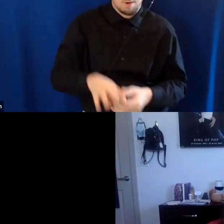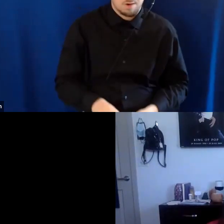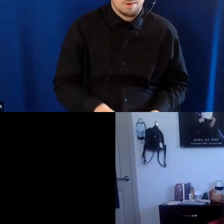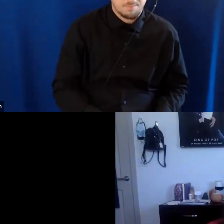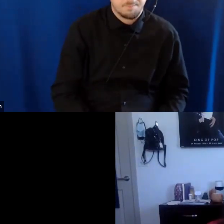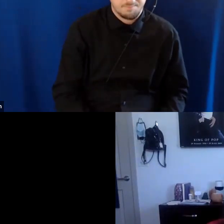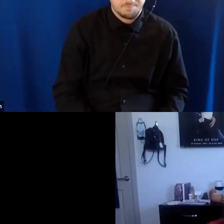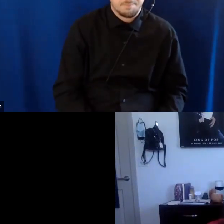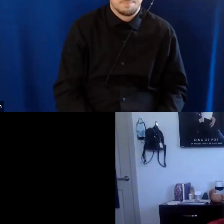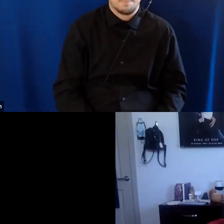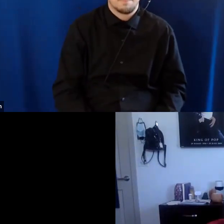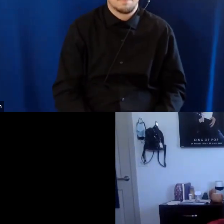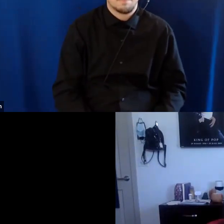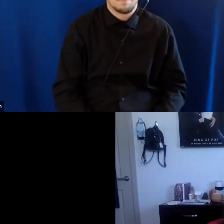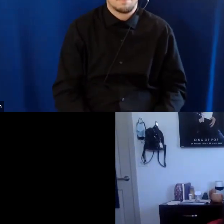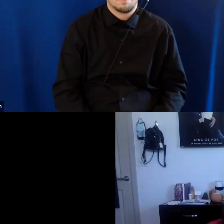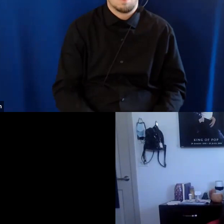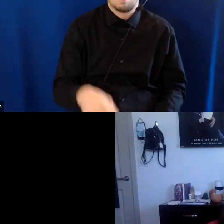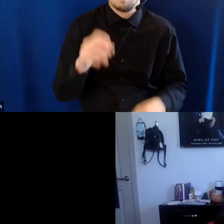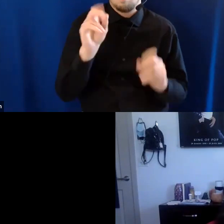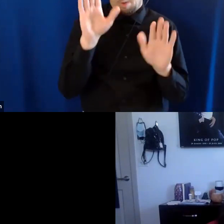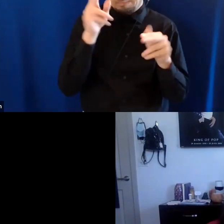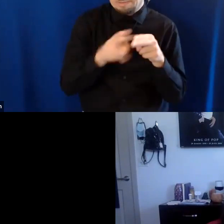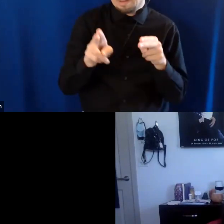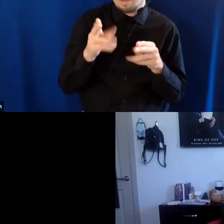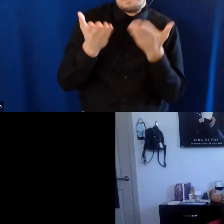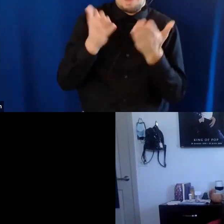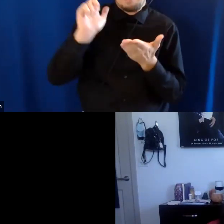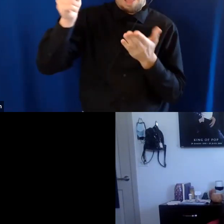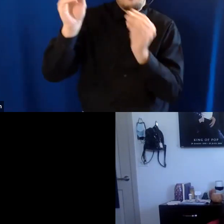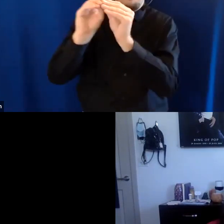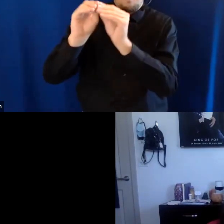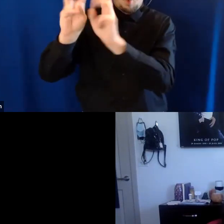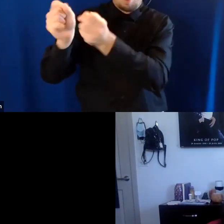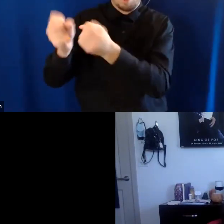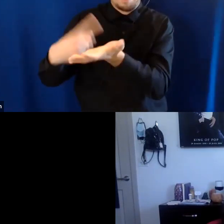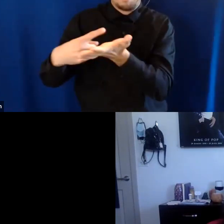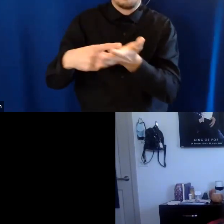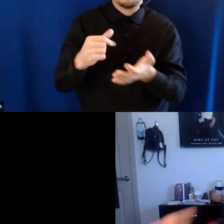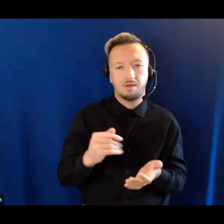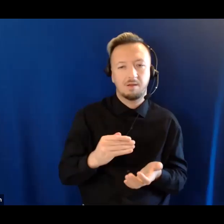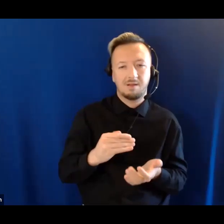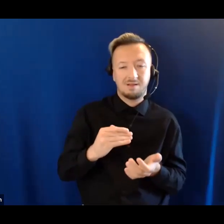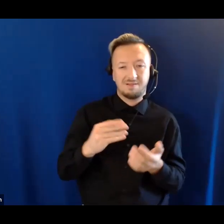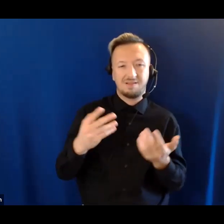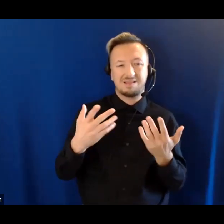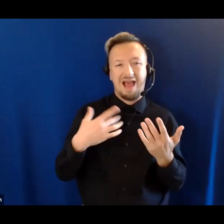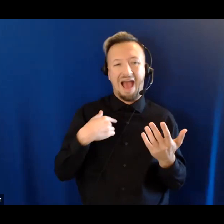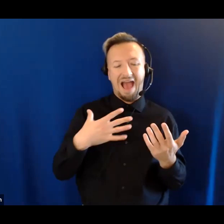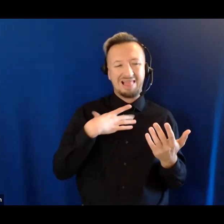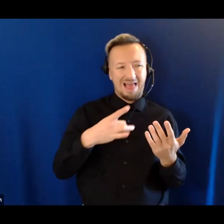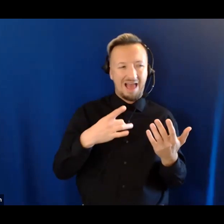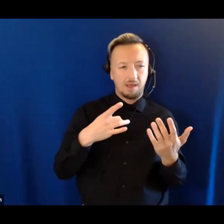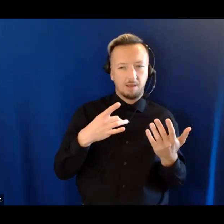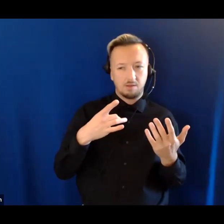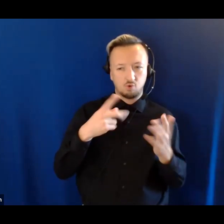go to this as well, and hopefully the other workshops may talk about this, but I love the intergenerational piece here. So like